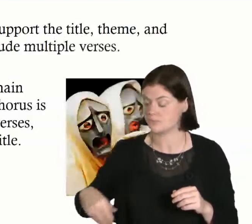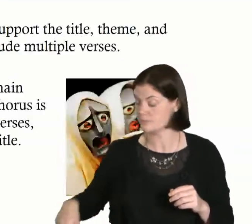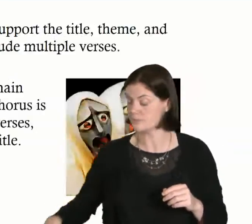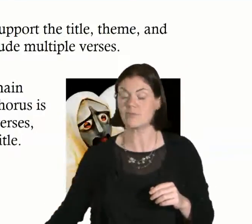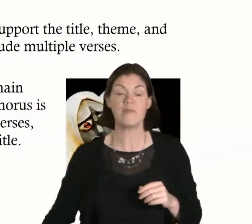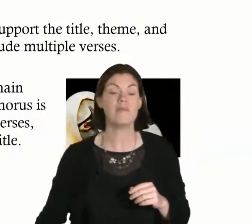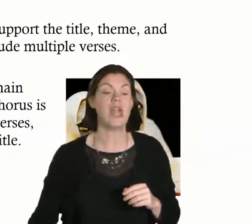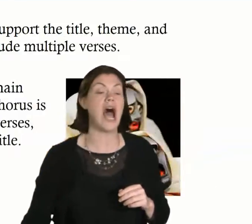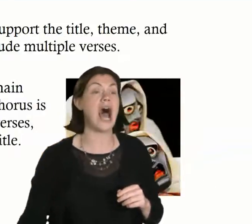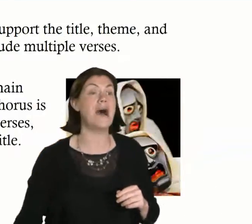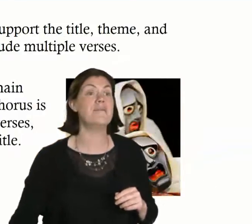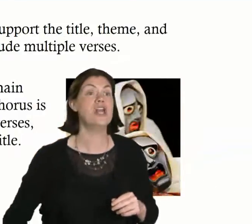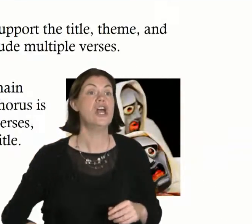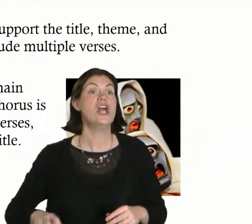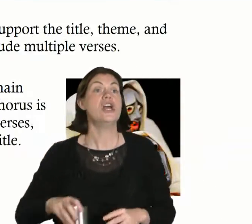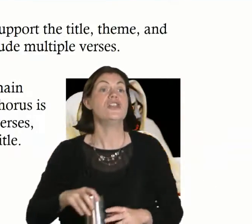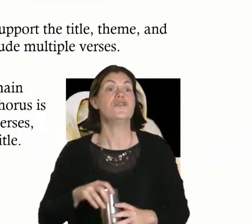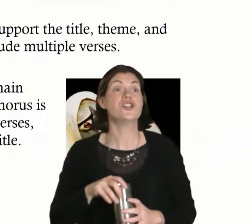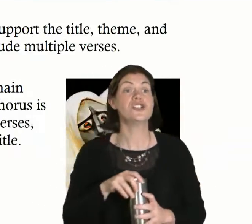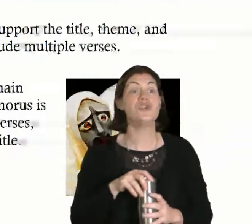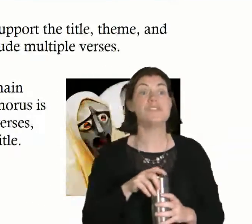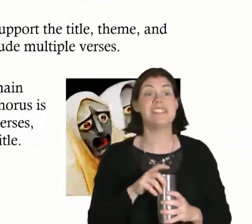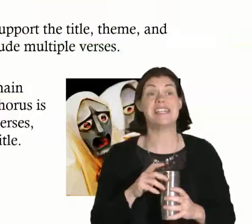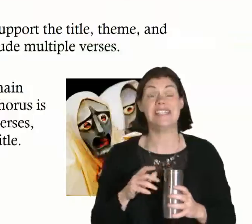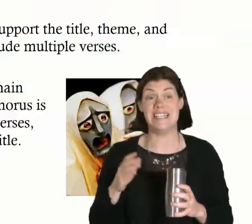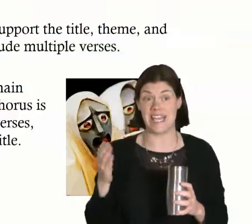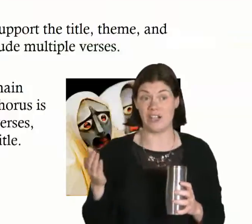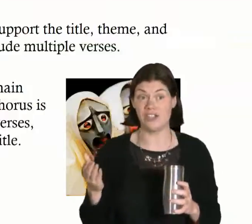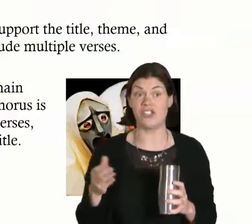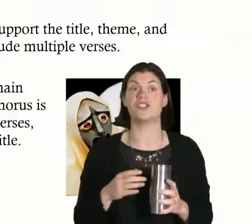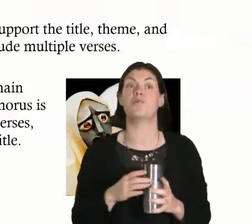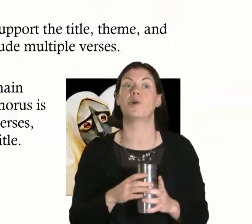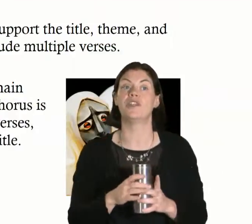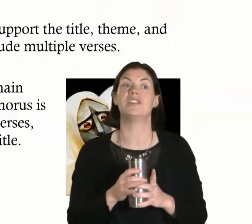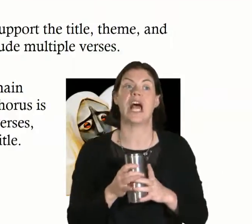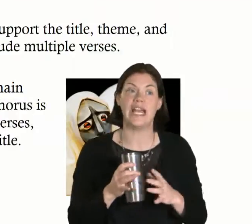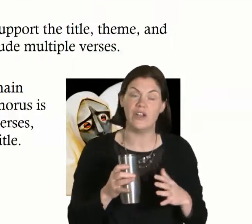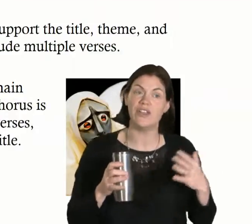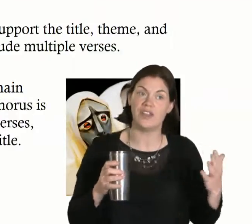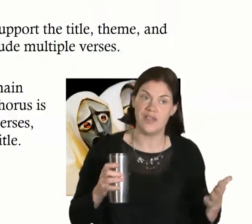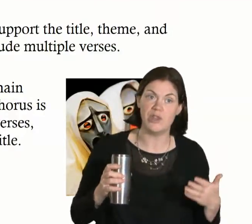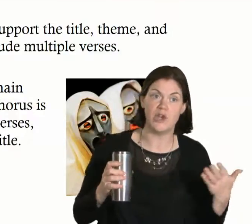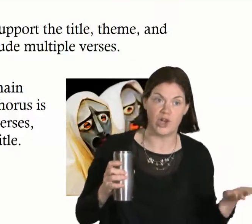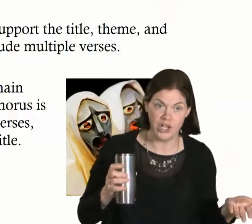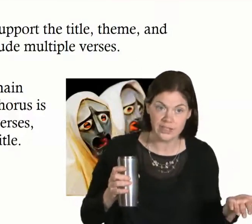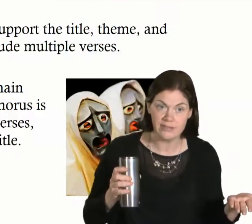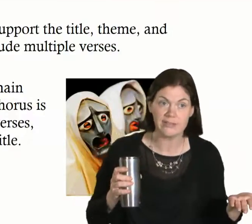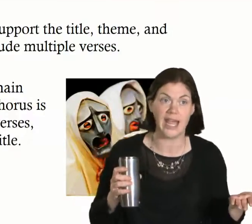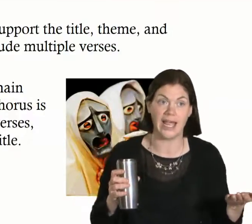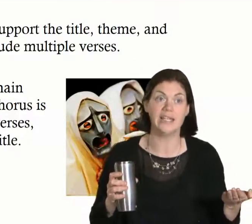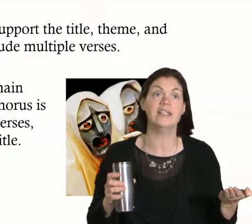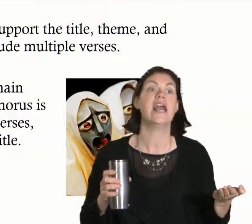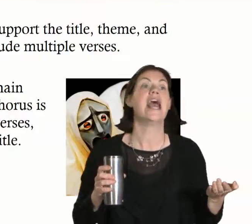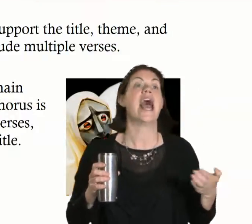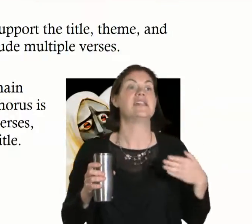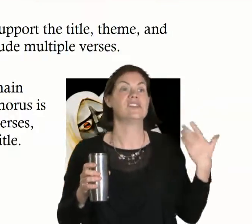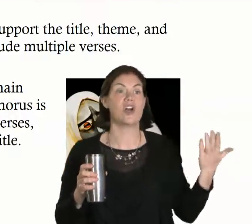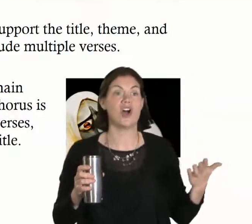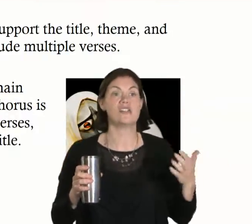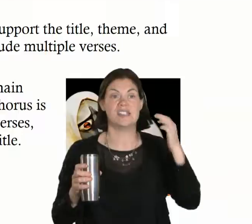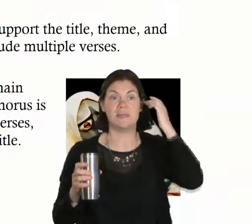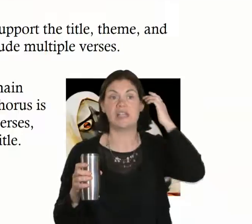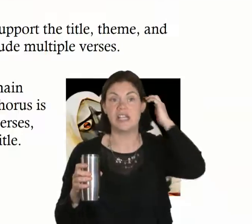okay? The verse uses details to support the title, the theme, and the hook, okay?